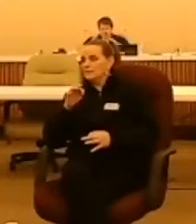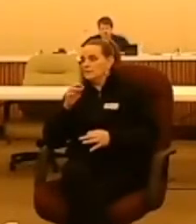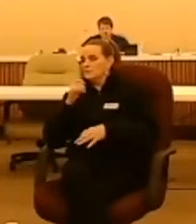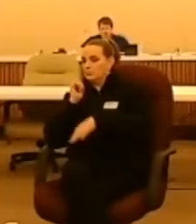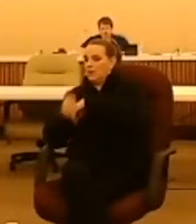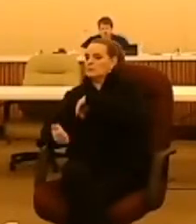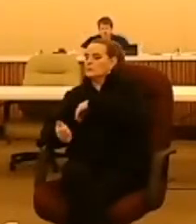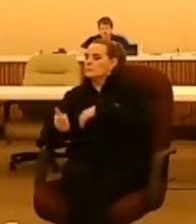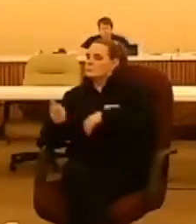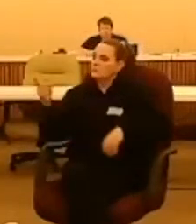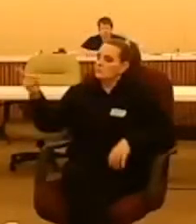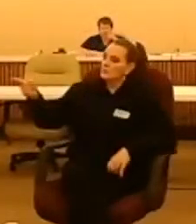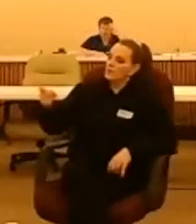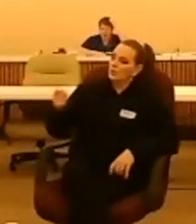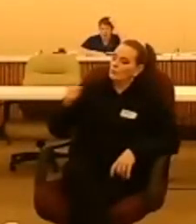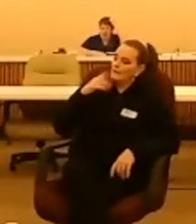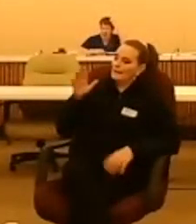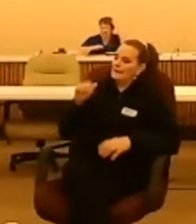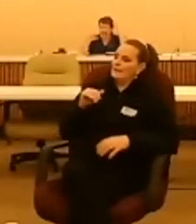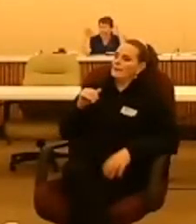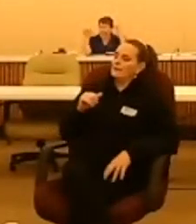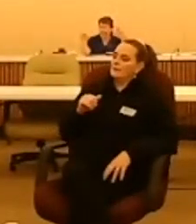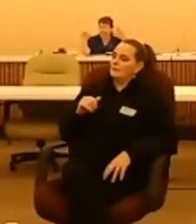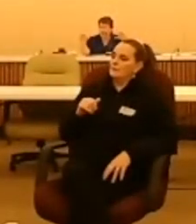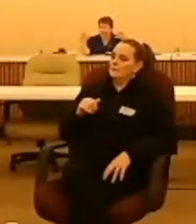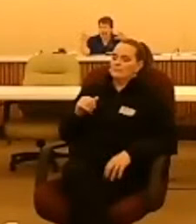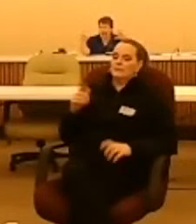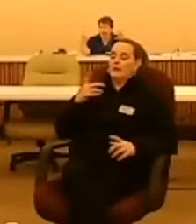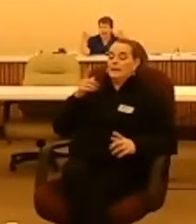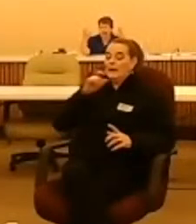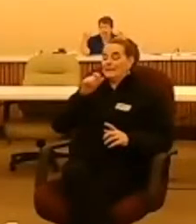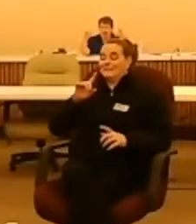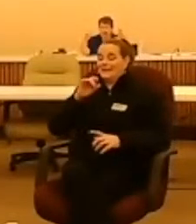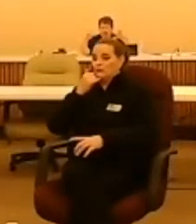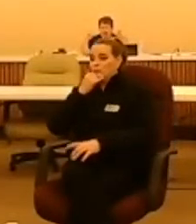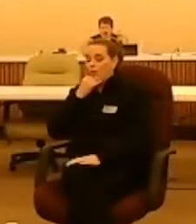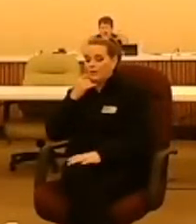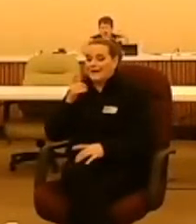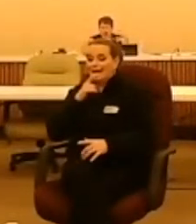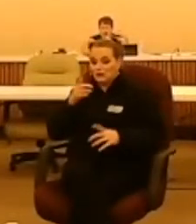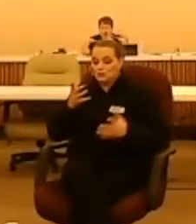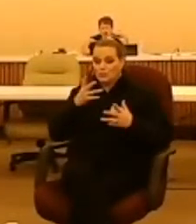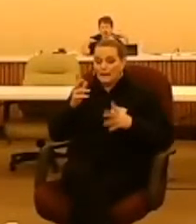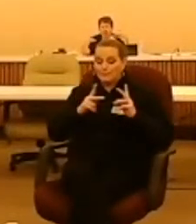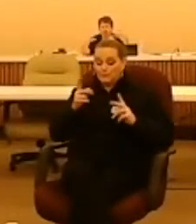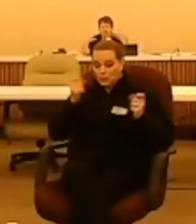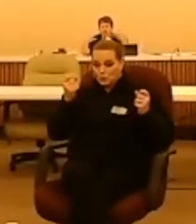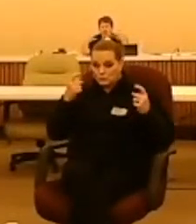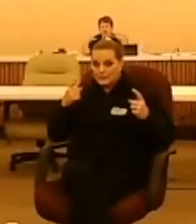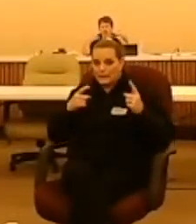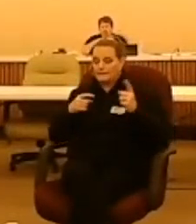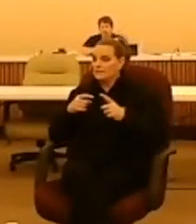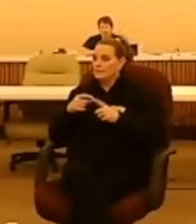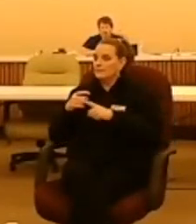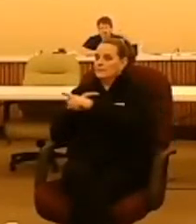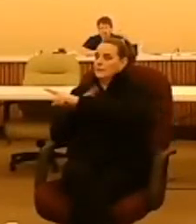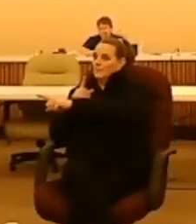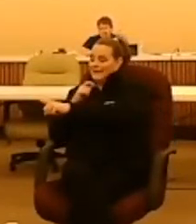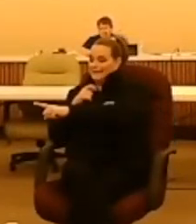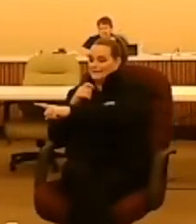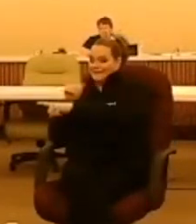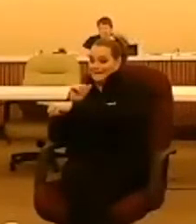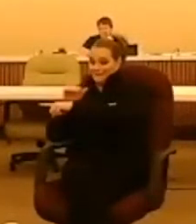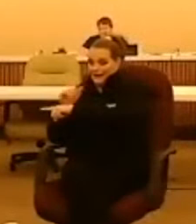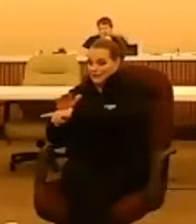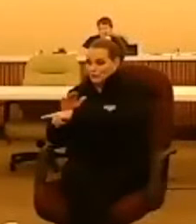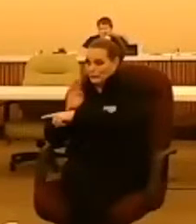if as an advisory board. Yes. I'm not saying it's wrong. I just want people to understand. Okay. But as an advisory